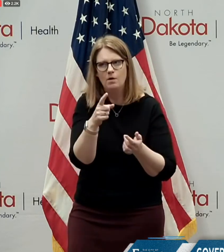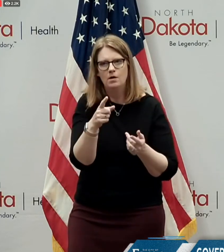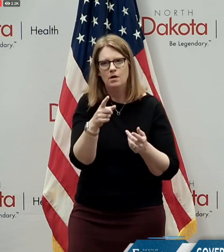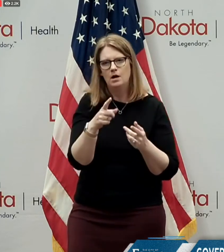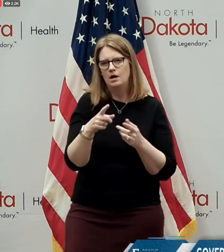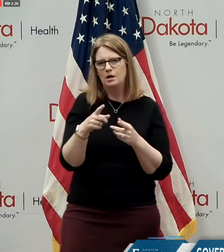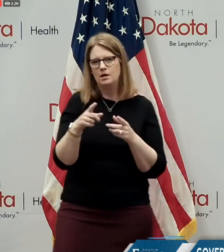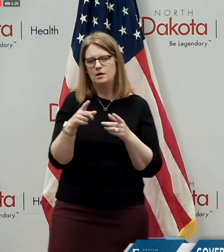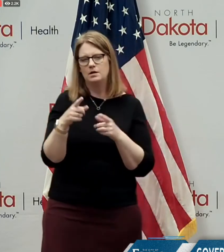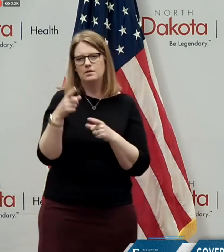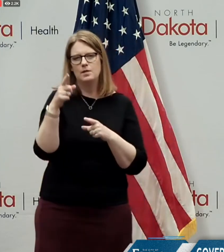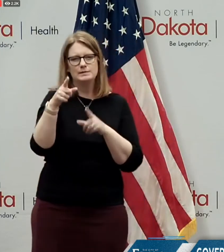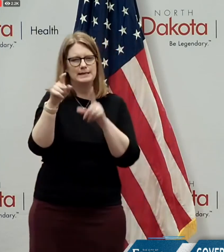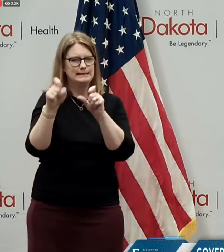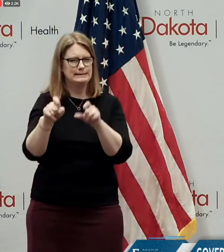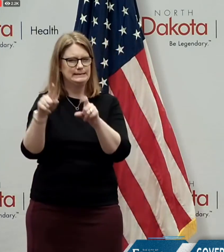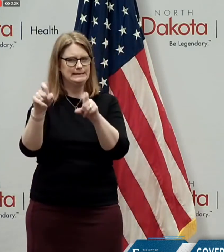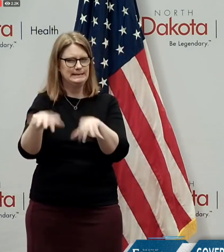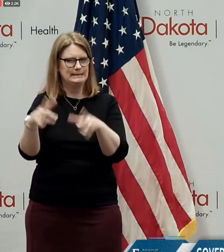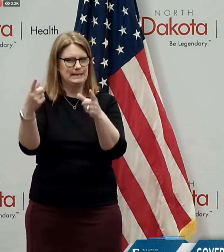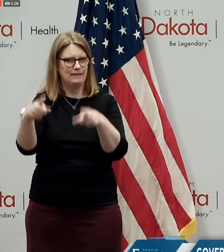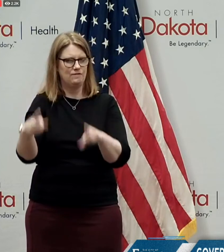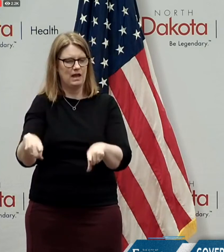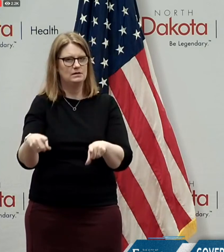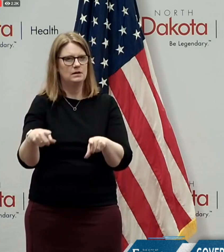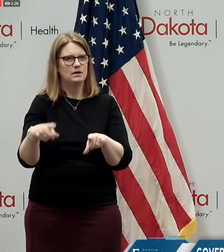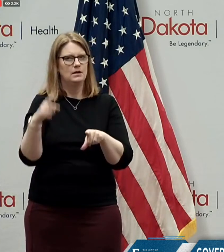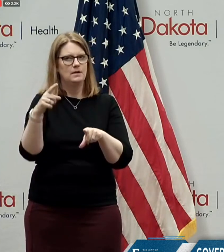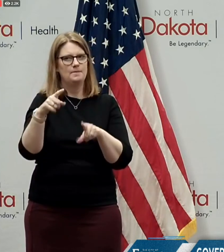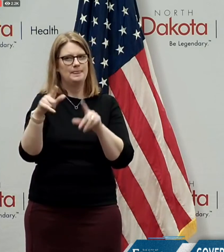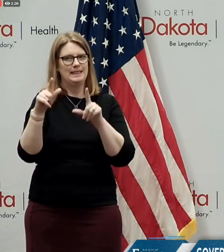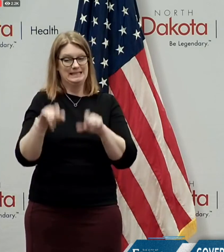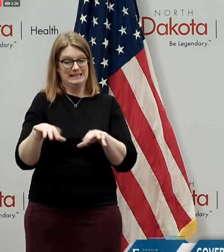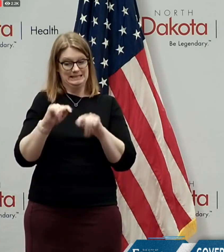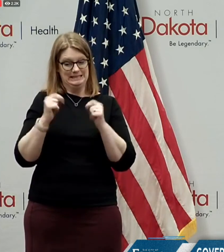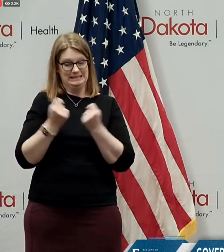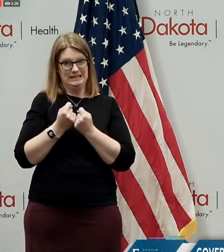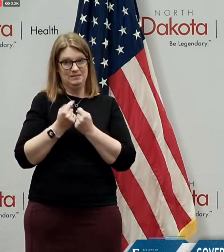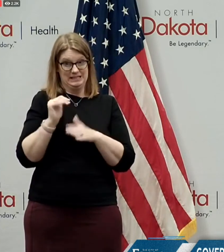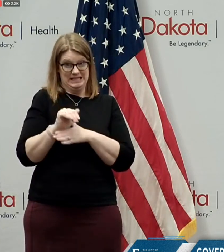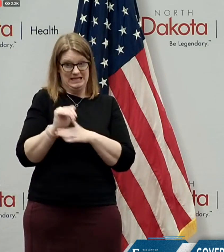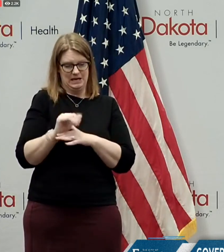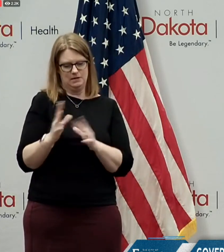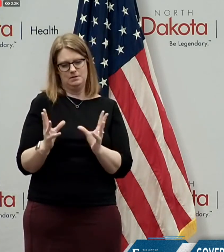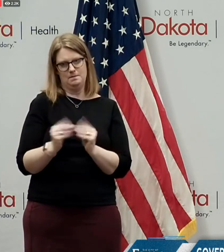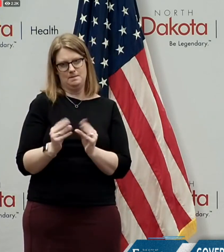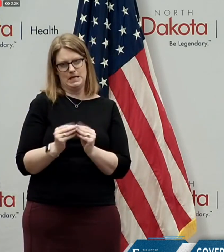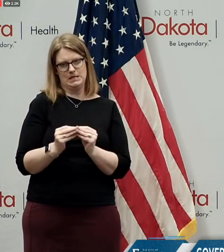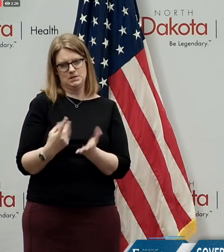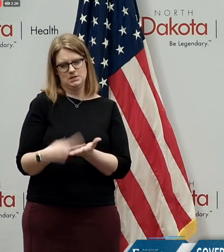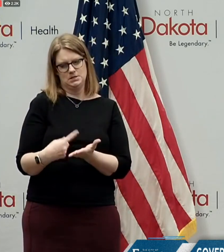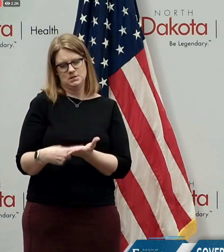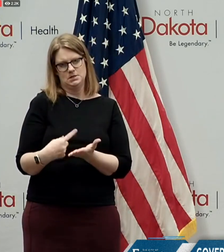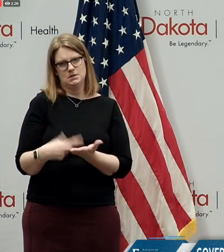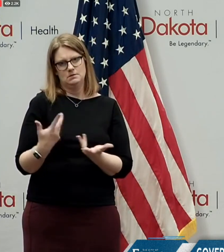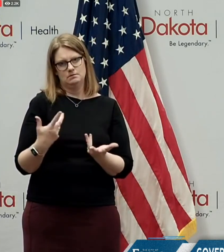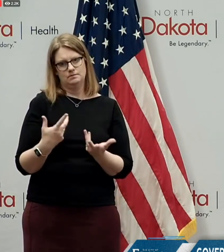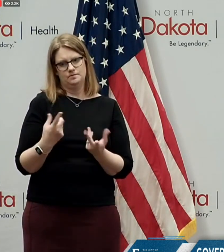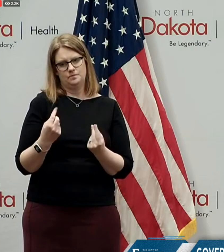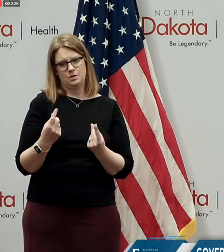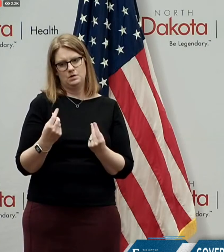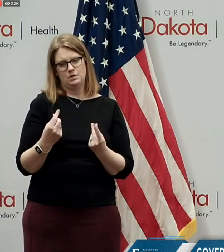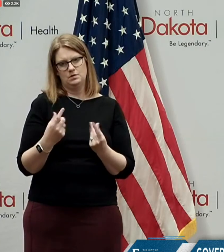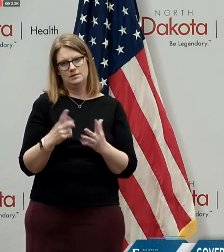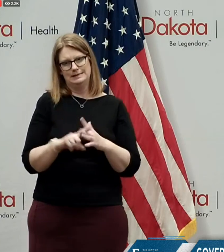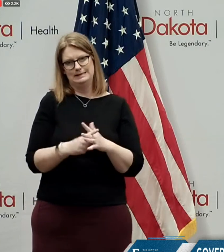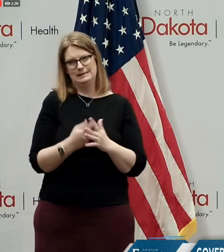testing event that was up there, and I know that the testing team is meeting tonight to think about how do we think about sort of round two, how do we go into